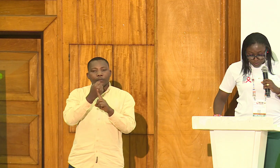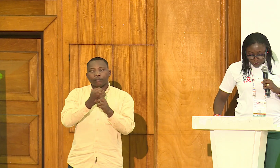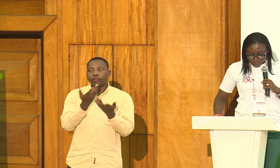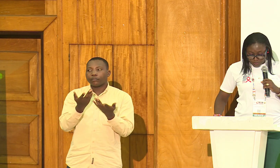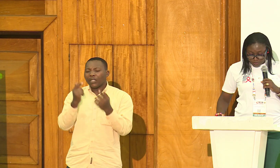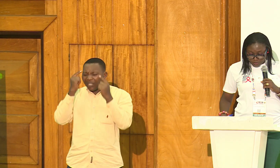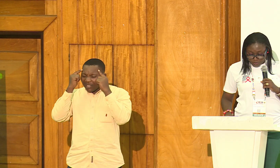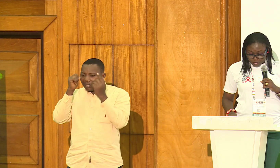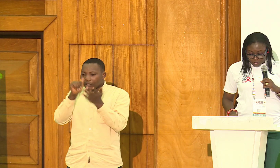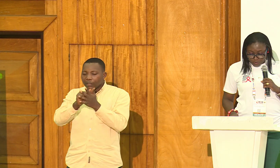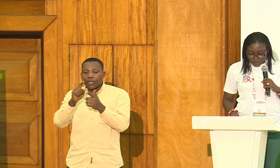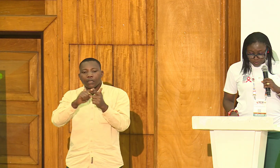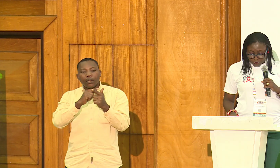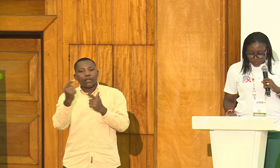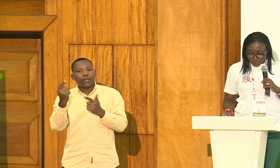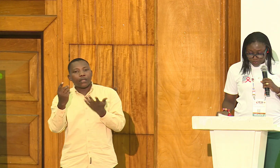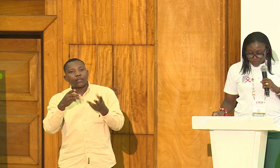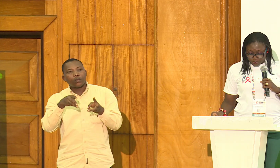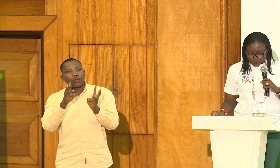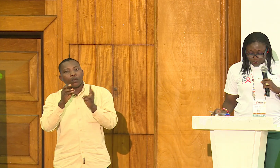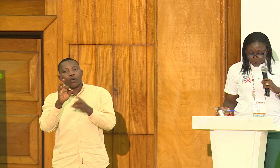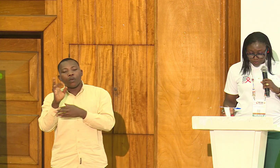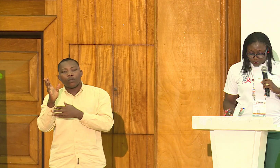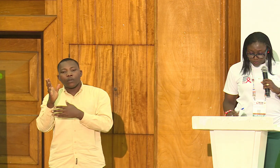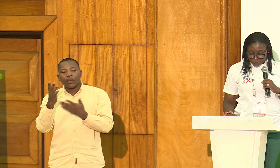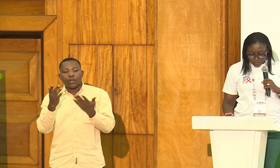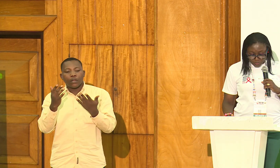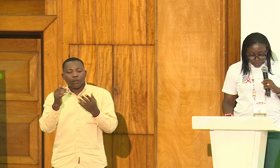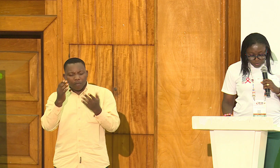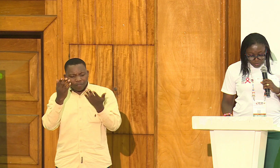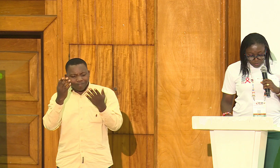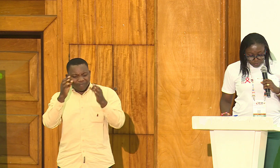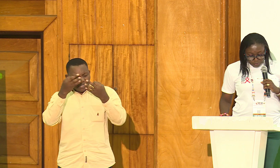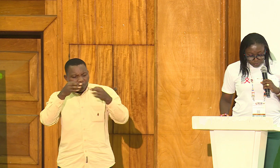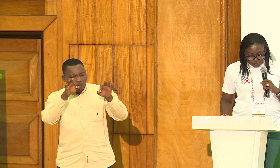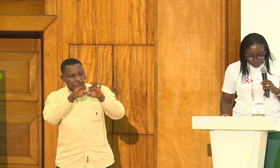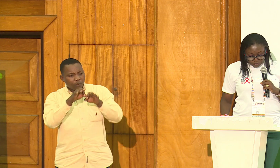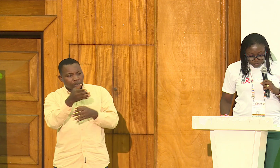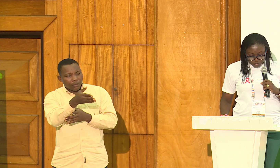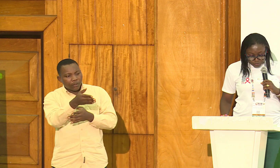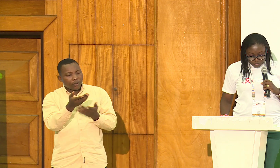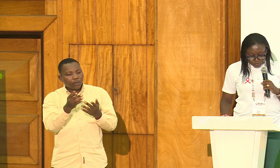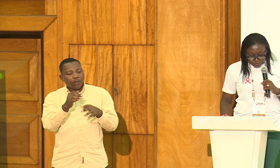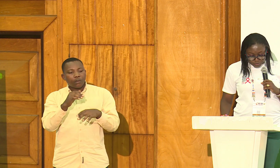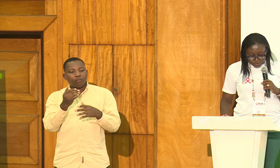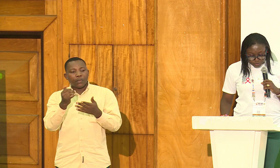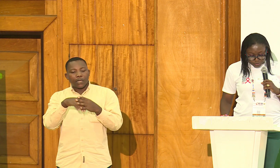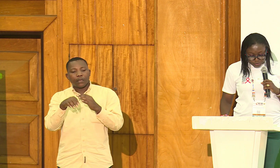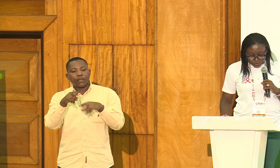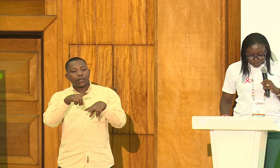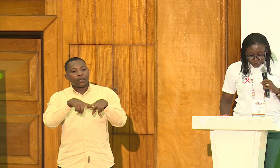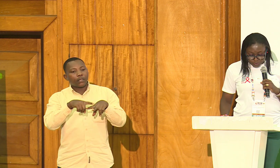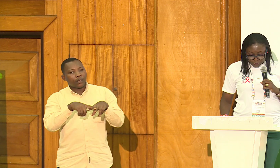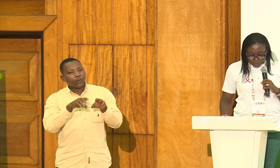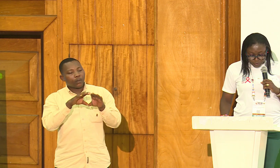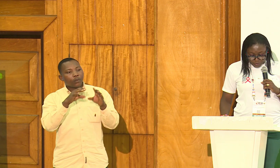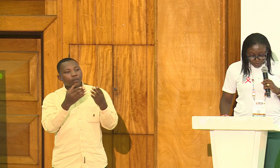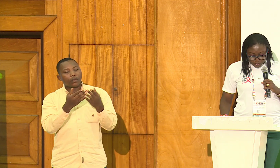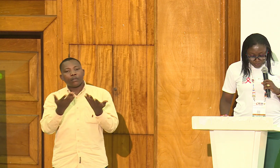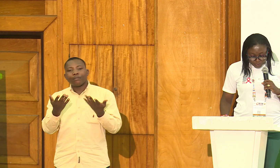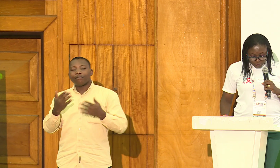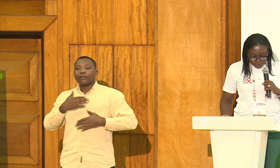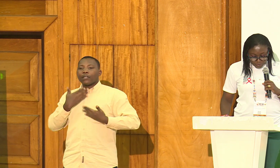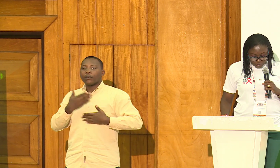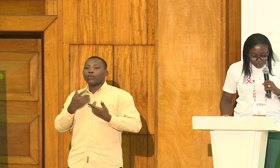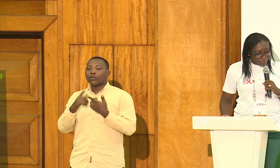next wave of place that we should place importance in the HIV community. Lovely to see you